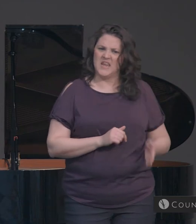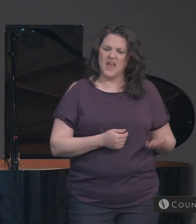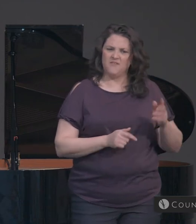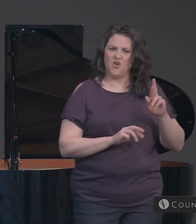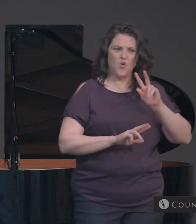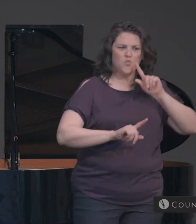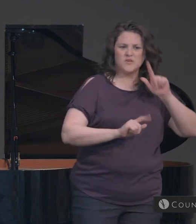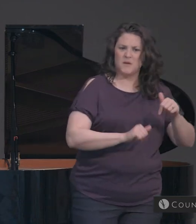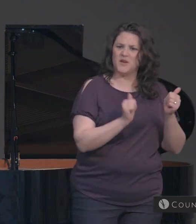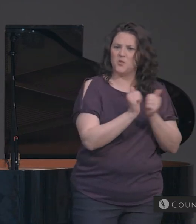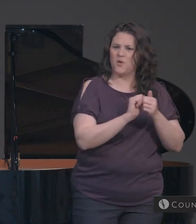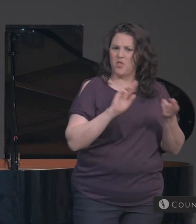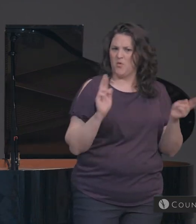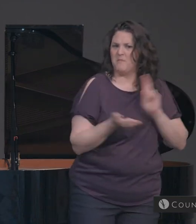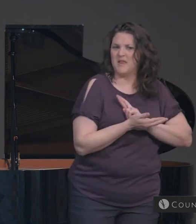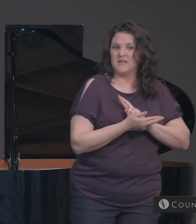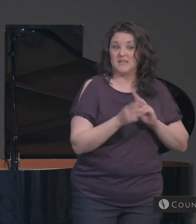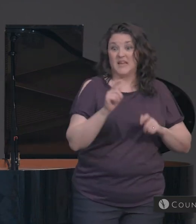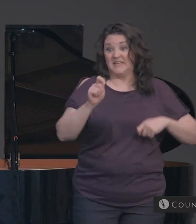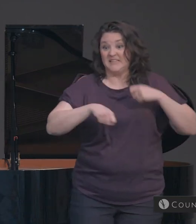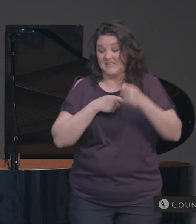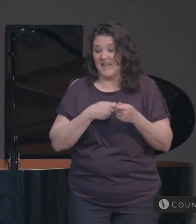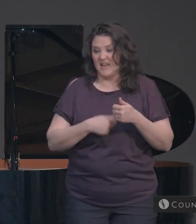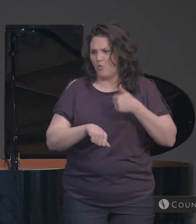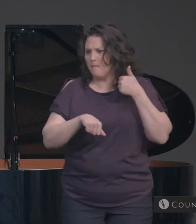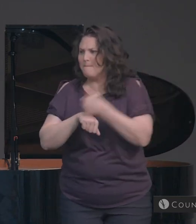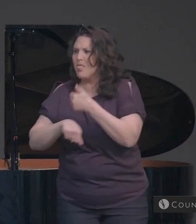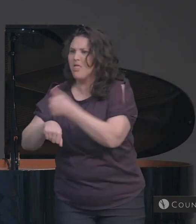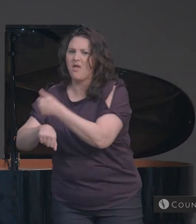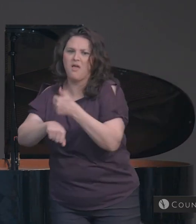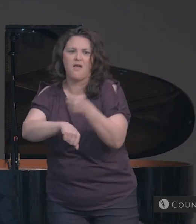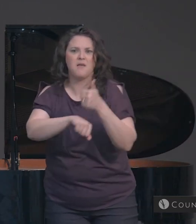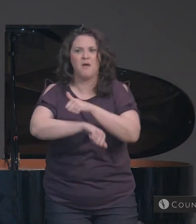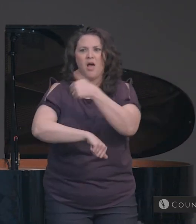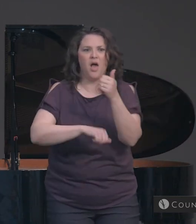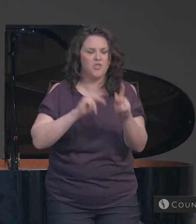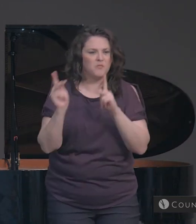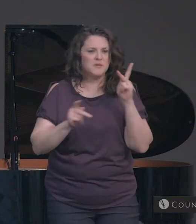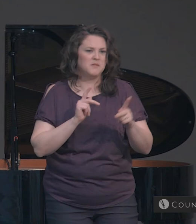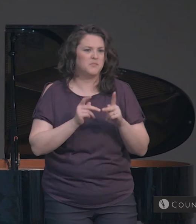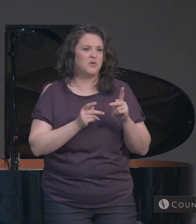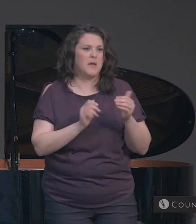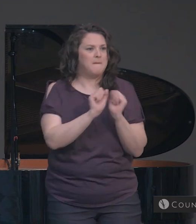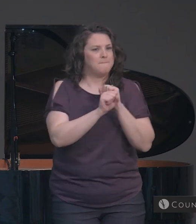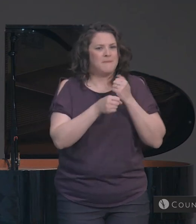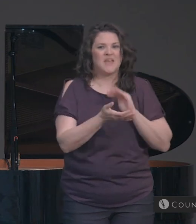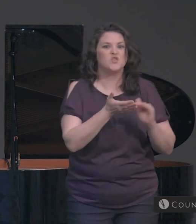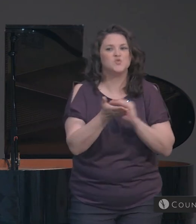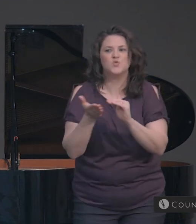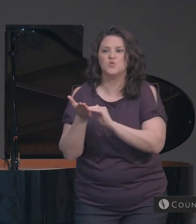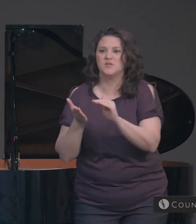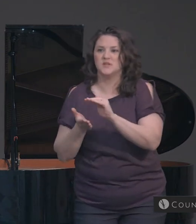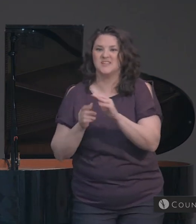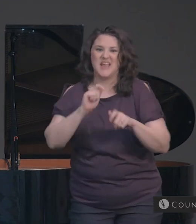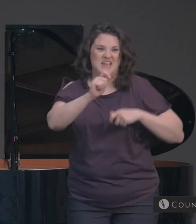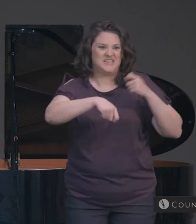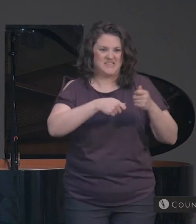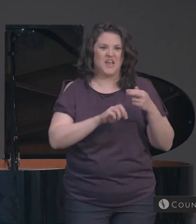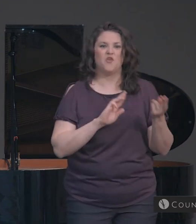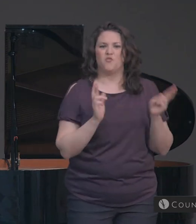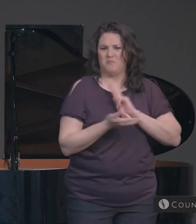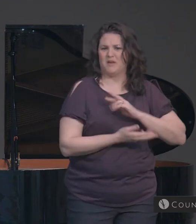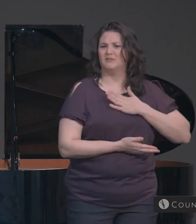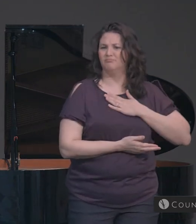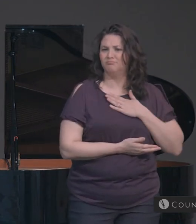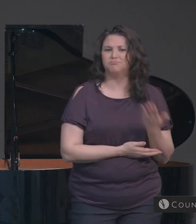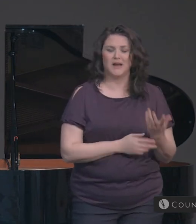he responded by blame shifting and excuse making rather than confession repentance. As